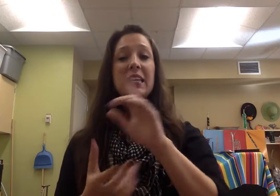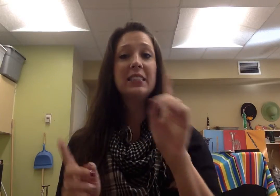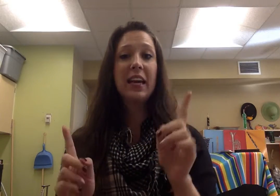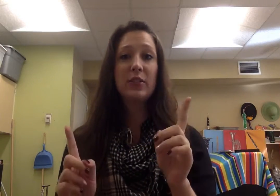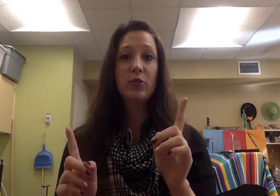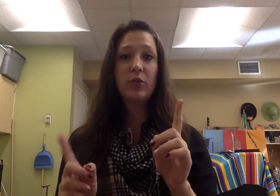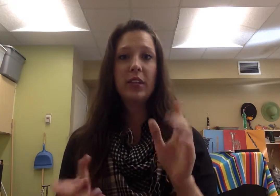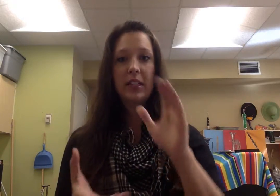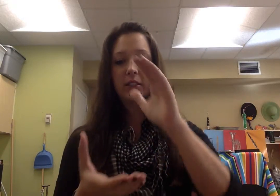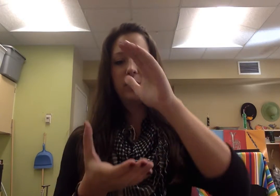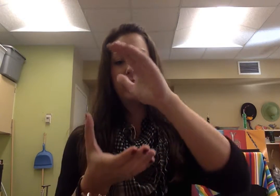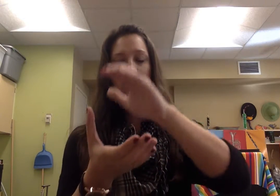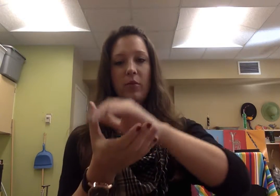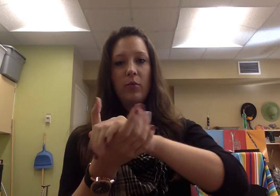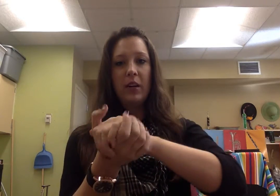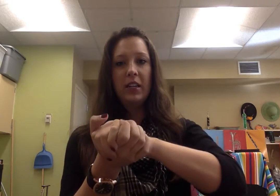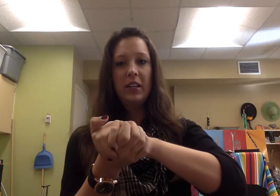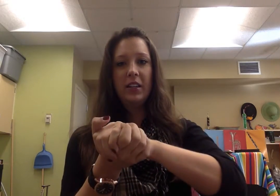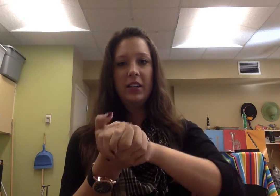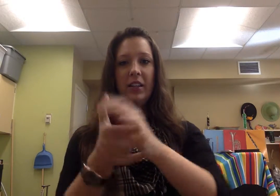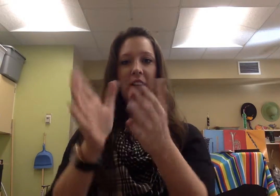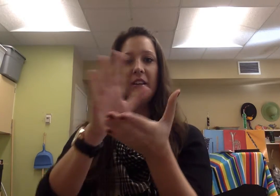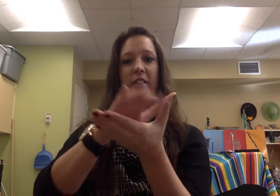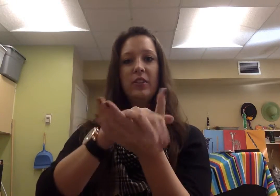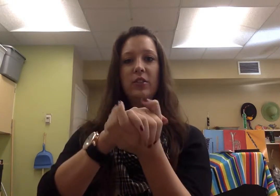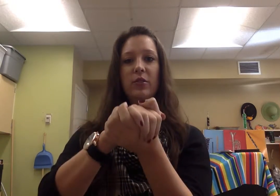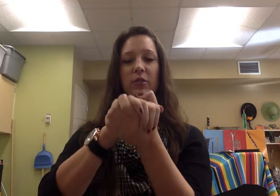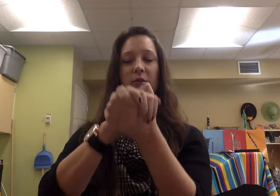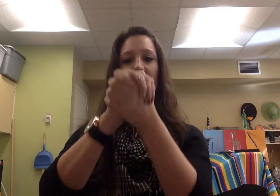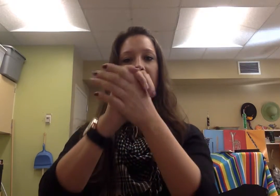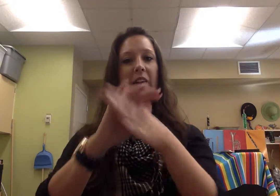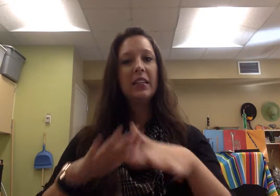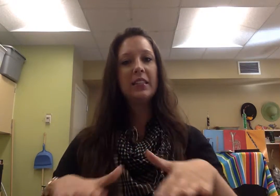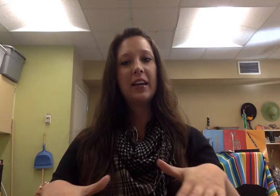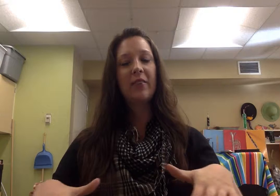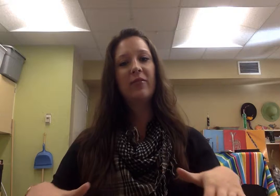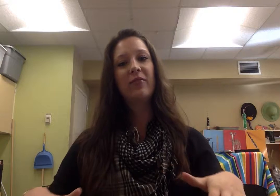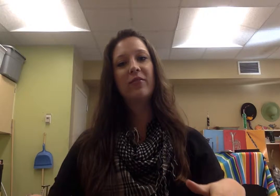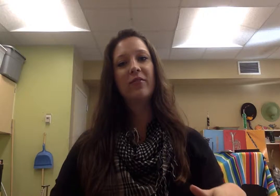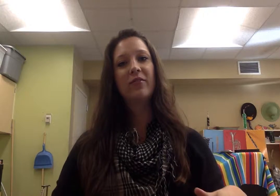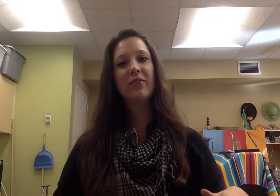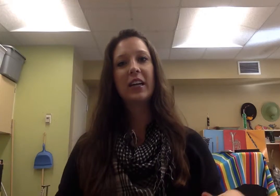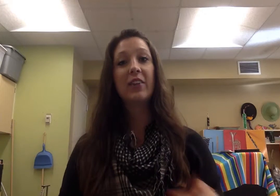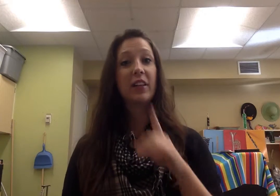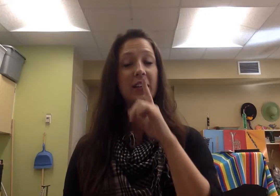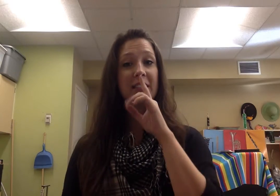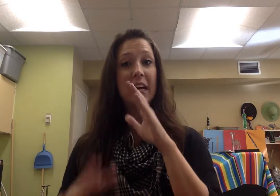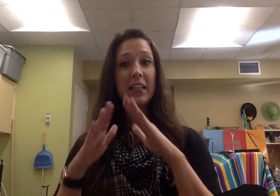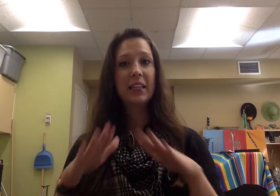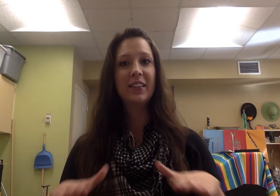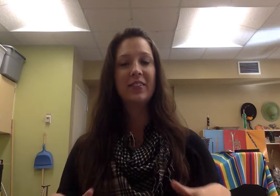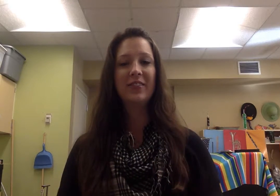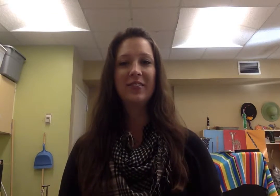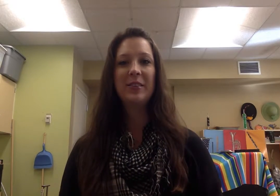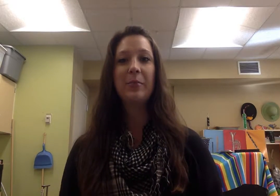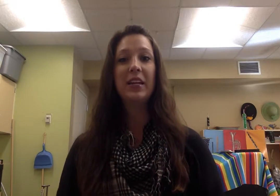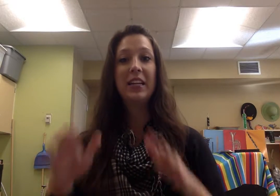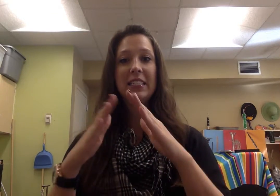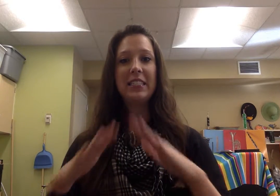Peace has three things to it. One, two, and down. Kind of like silent, but